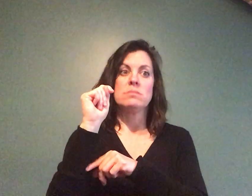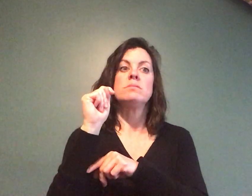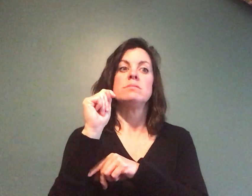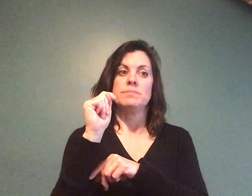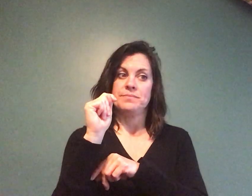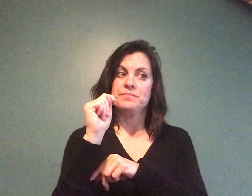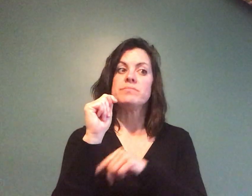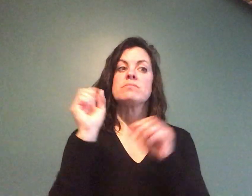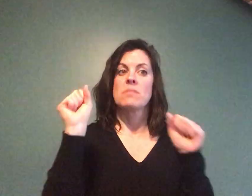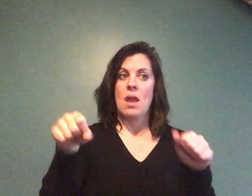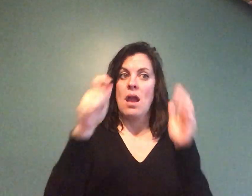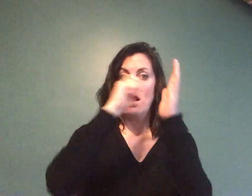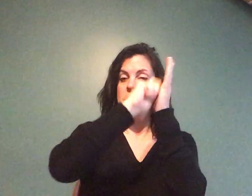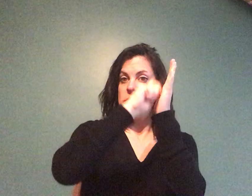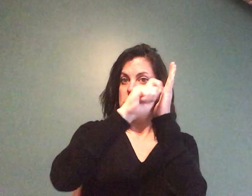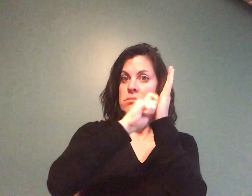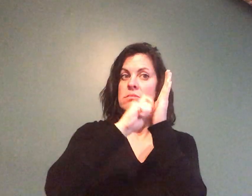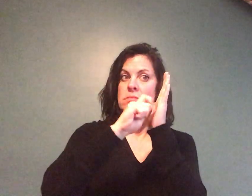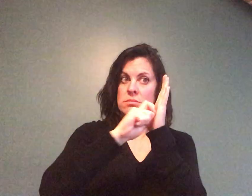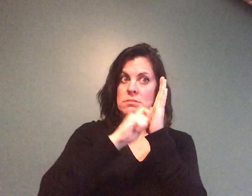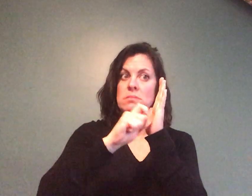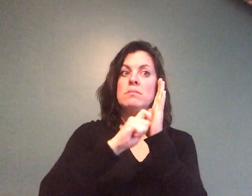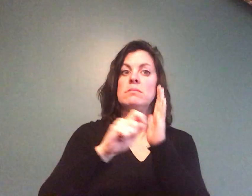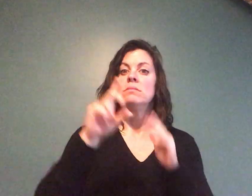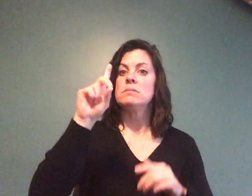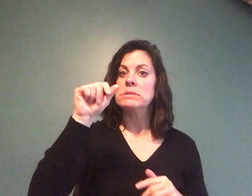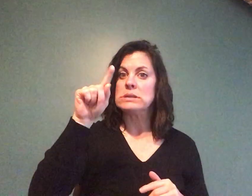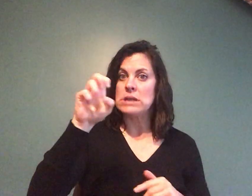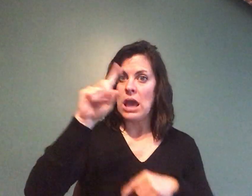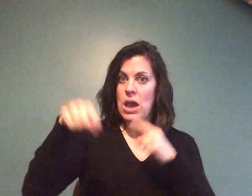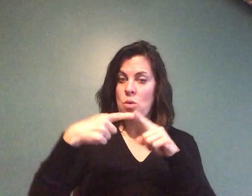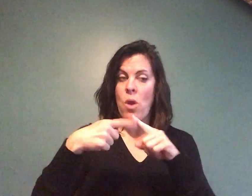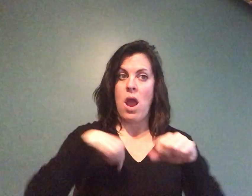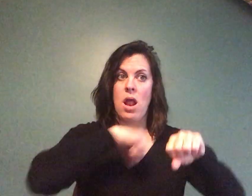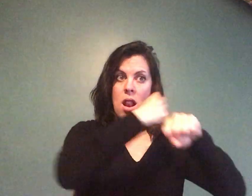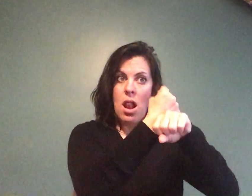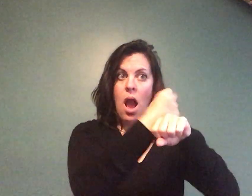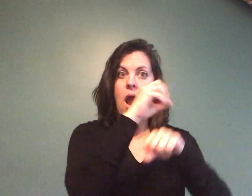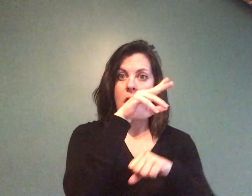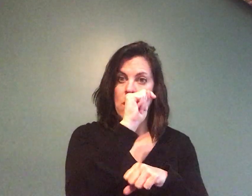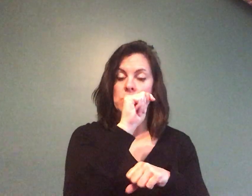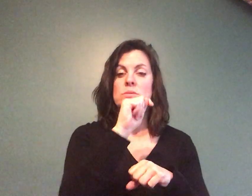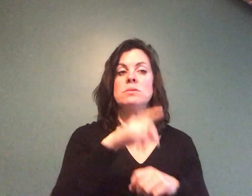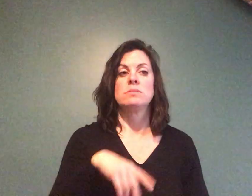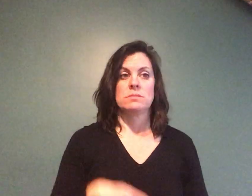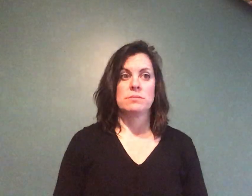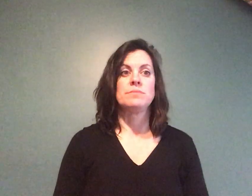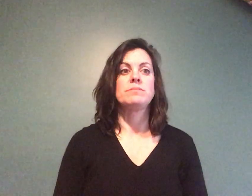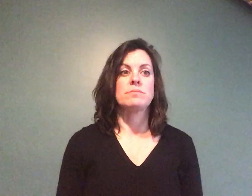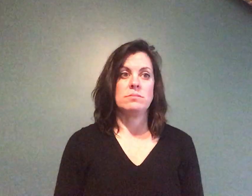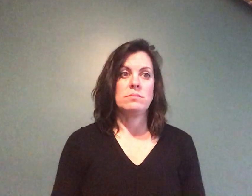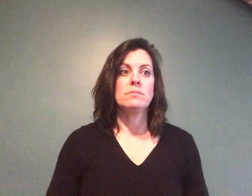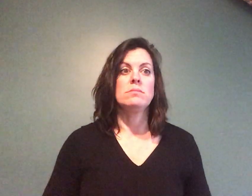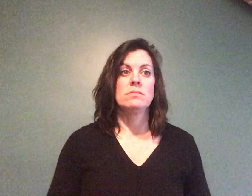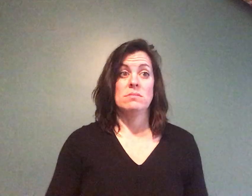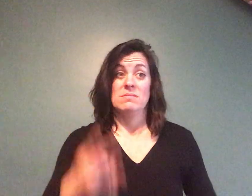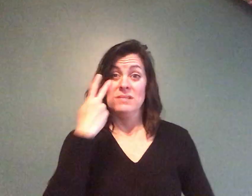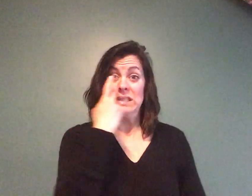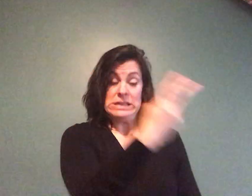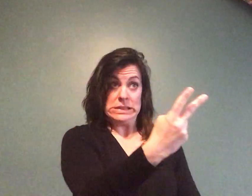So if you see one of these tags on one of your pieces of equipment, all right, you don't use it. Here's the nice one here. What's nice about this